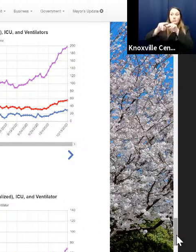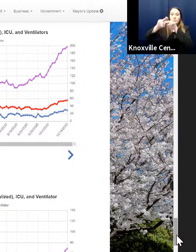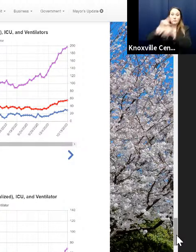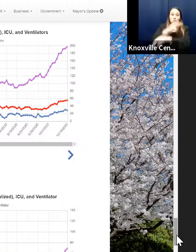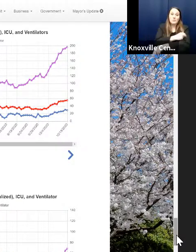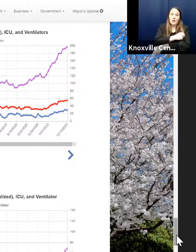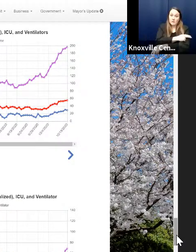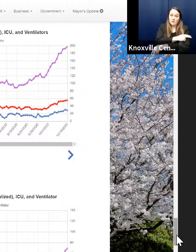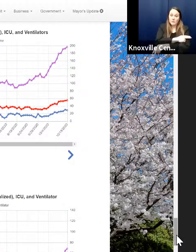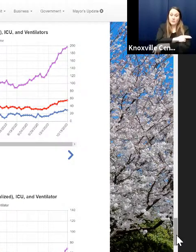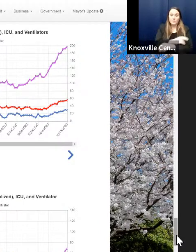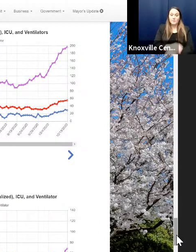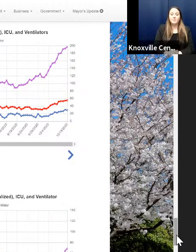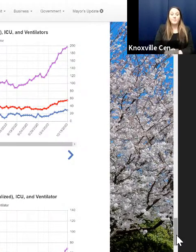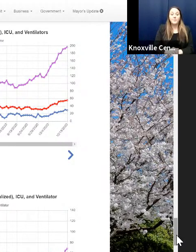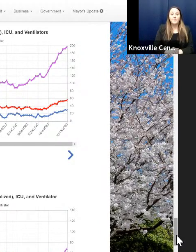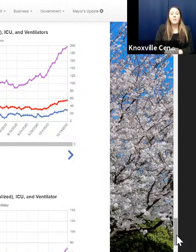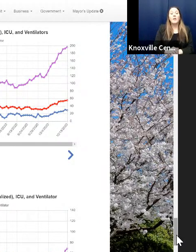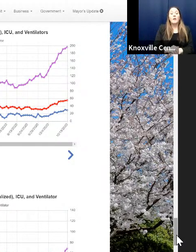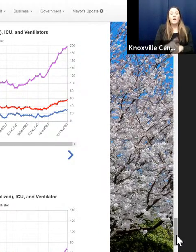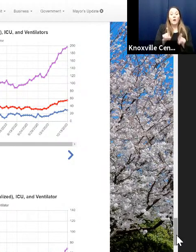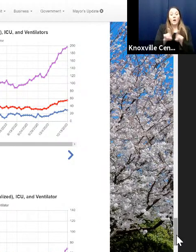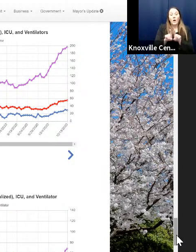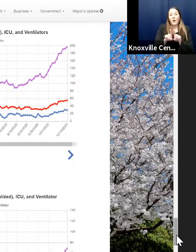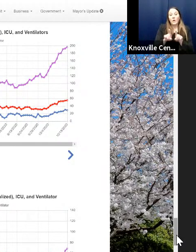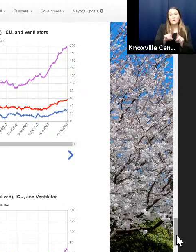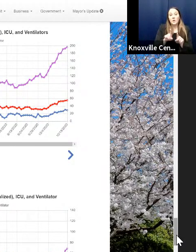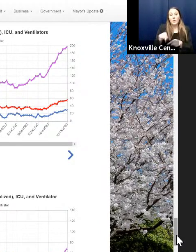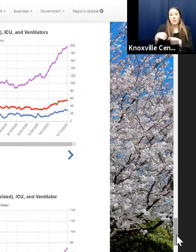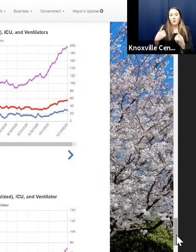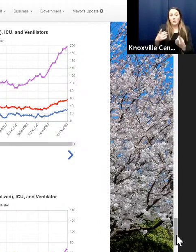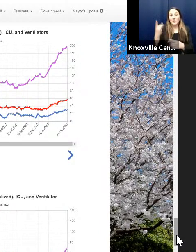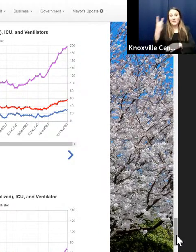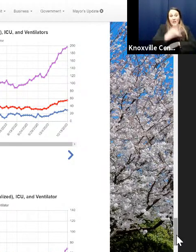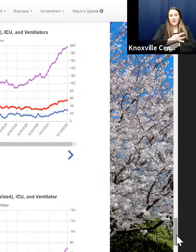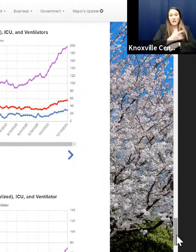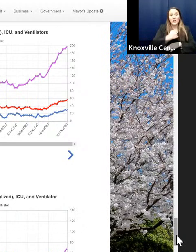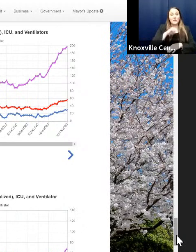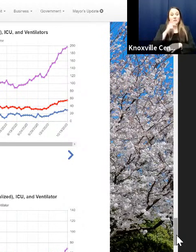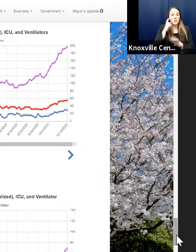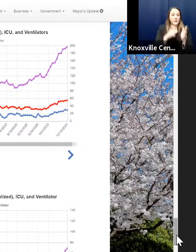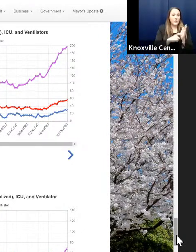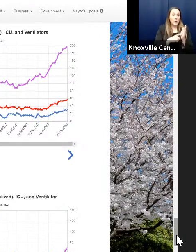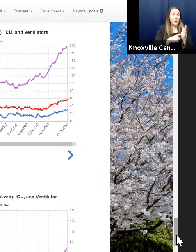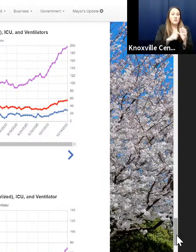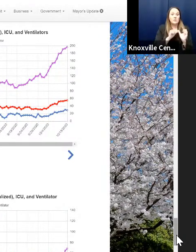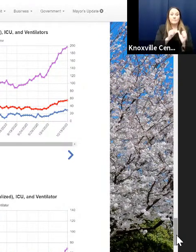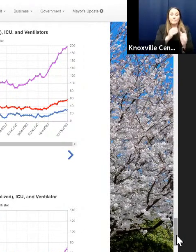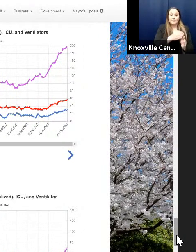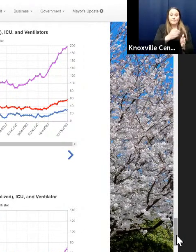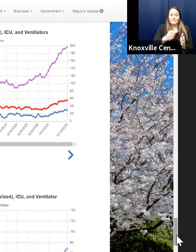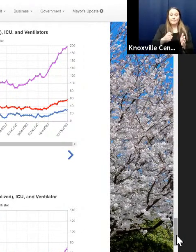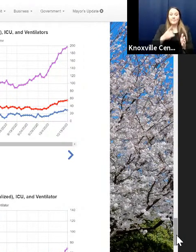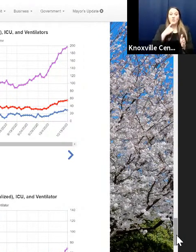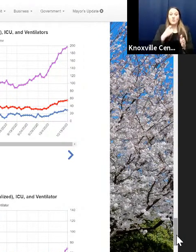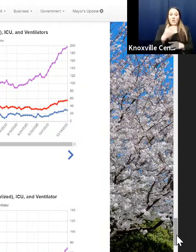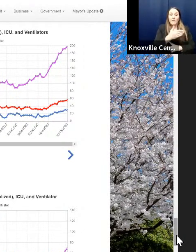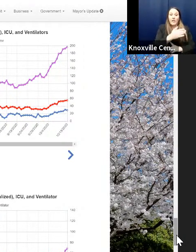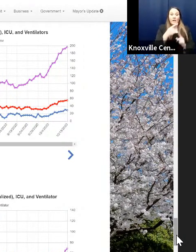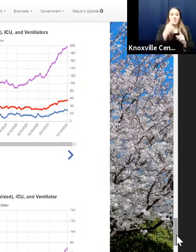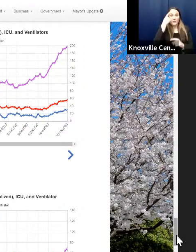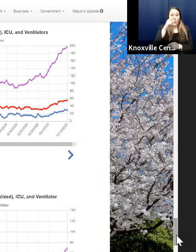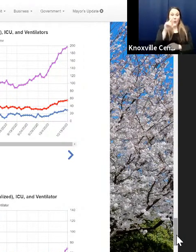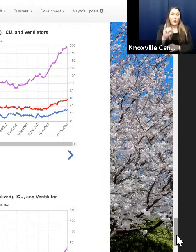COVID-19 patients. Additionally, over the last 8 days, we have noticed consecutive red flags for ICU hospitalizations